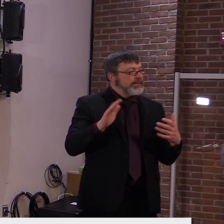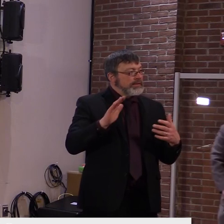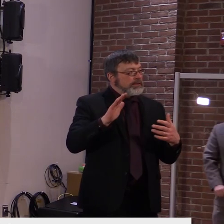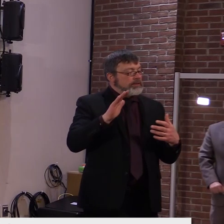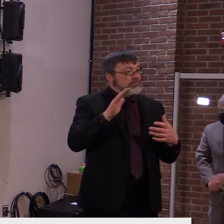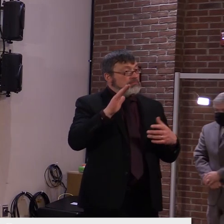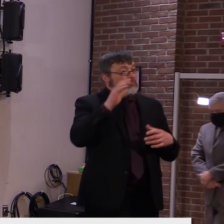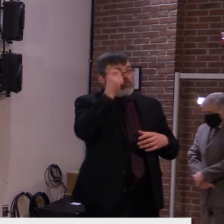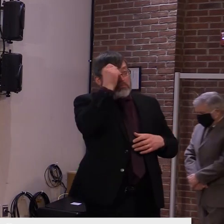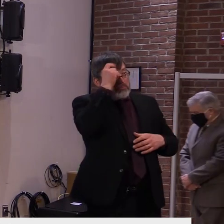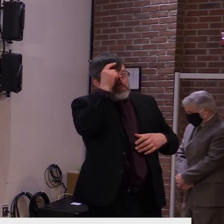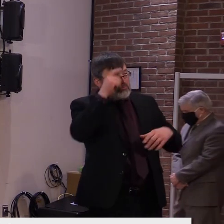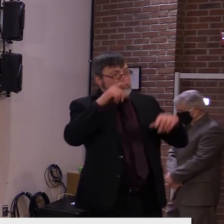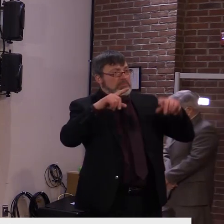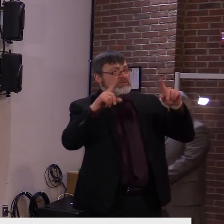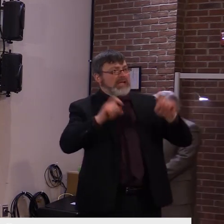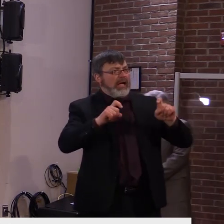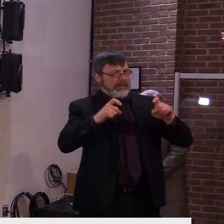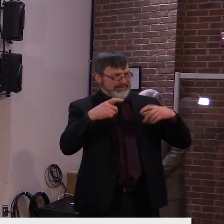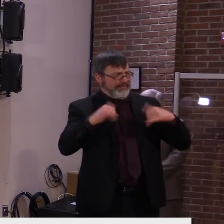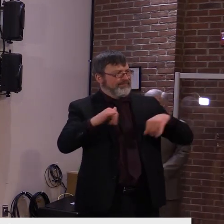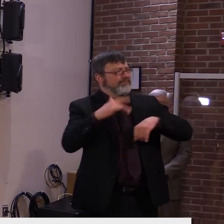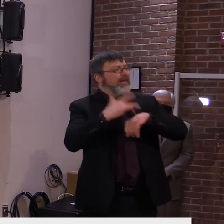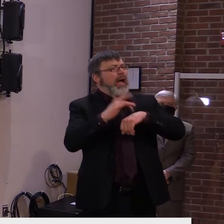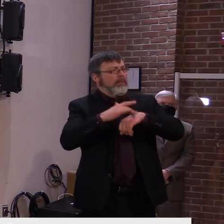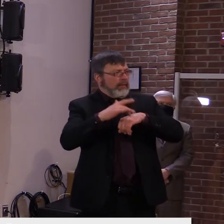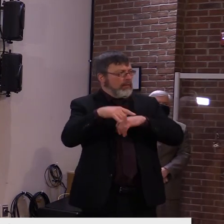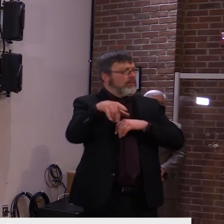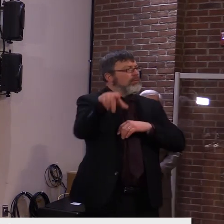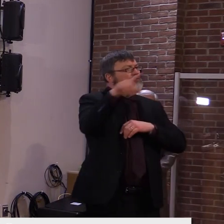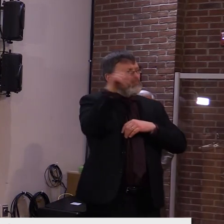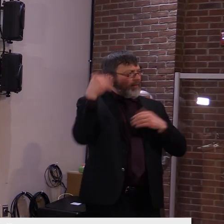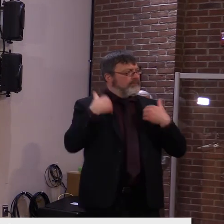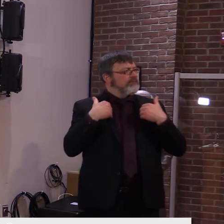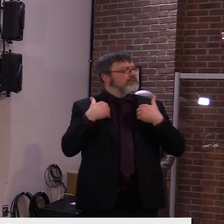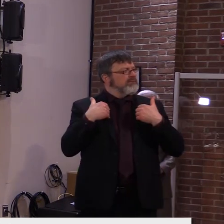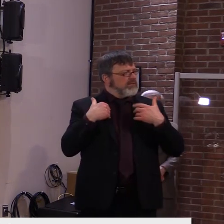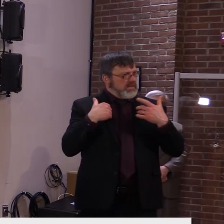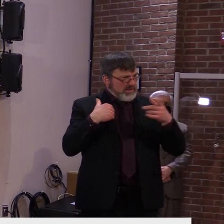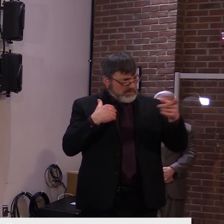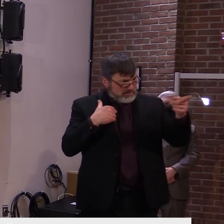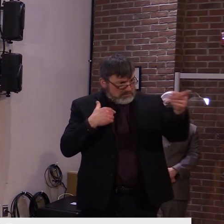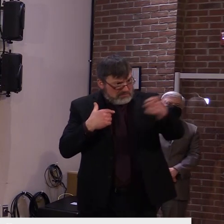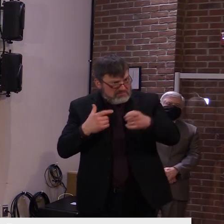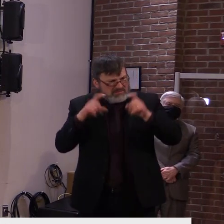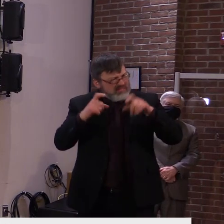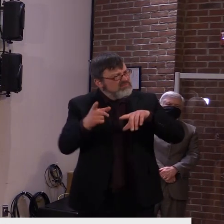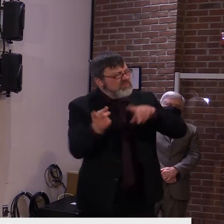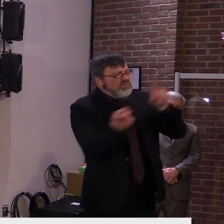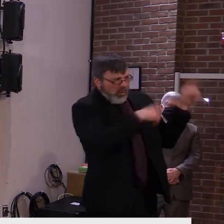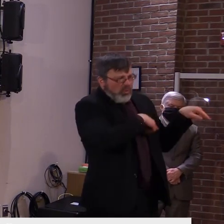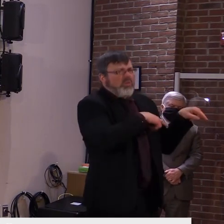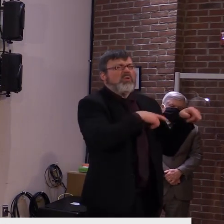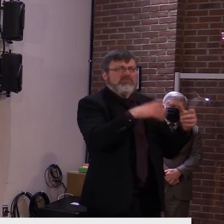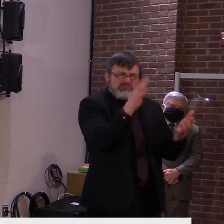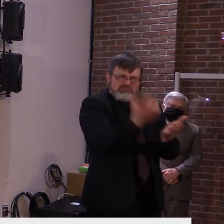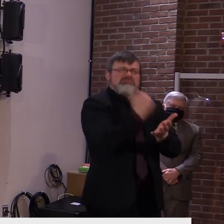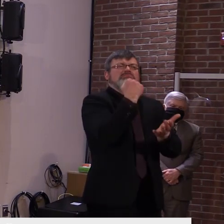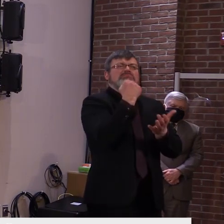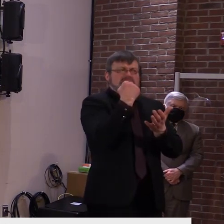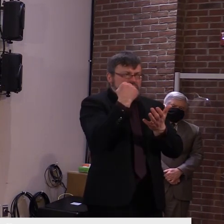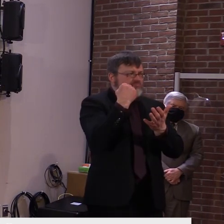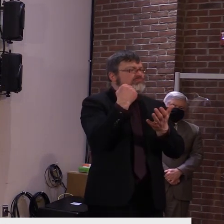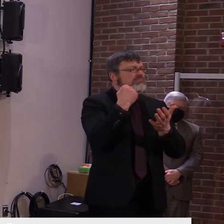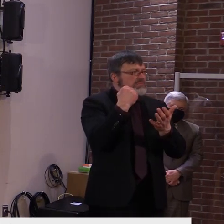healthy and to stop community spread of the virus and the outbreaks we continue to see. And importantly, the